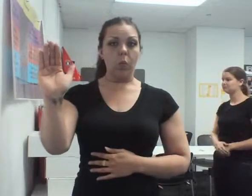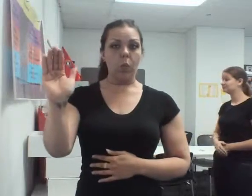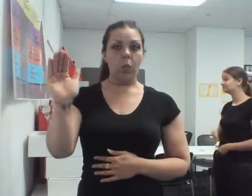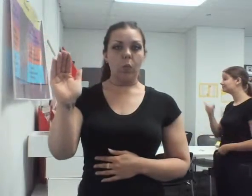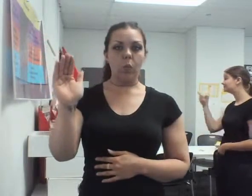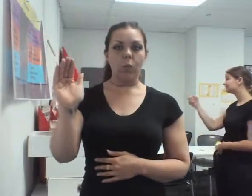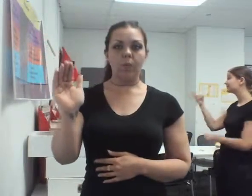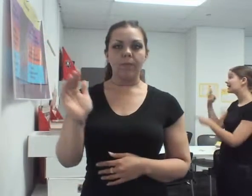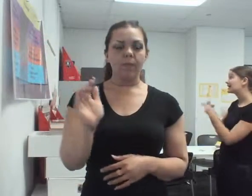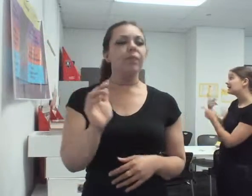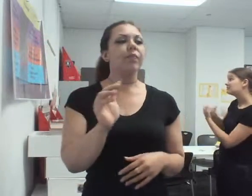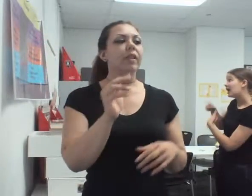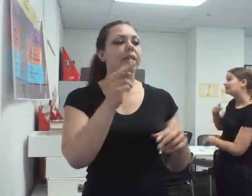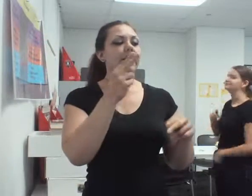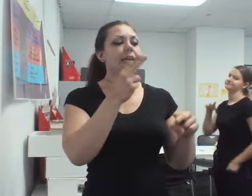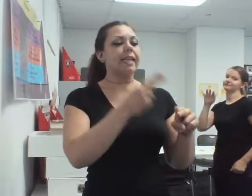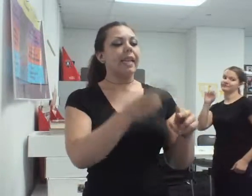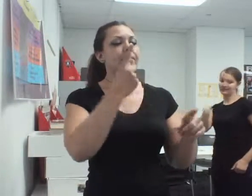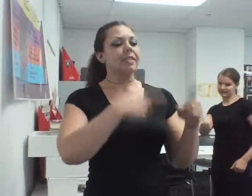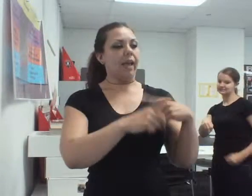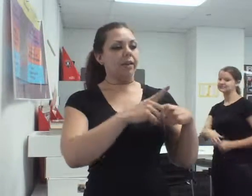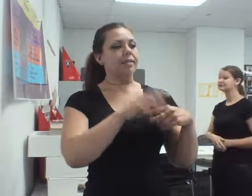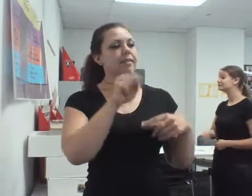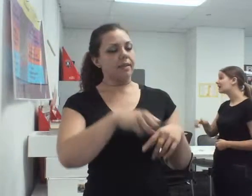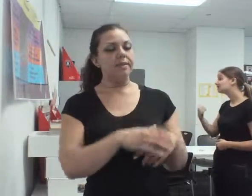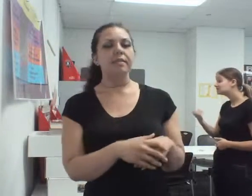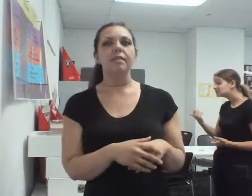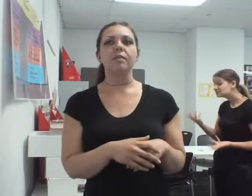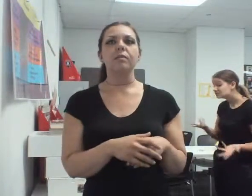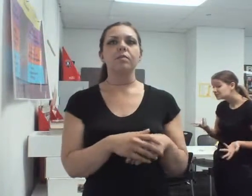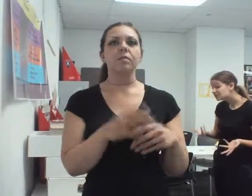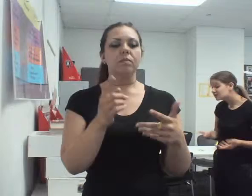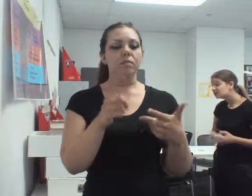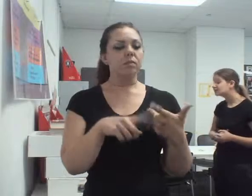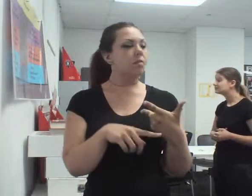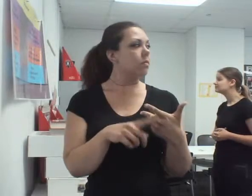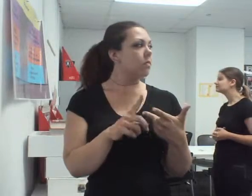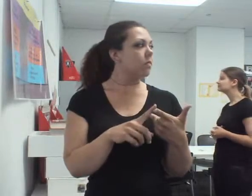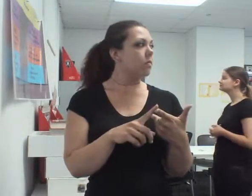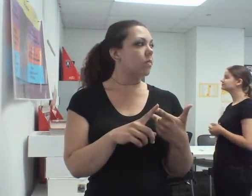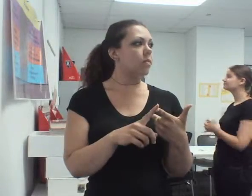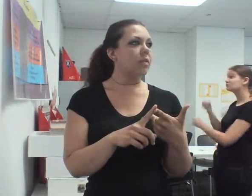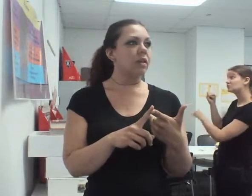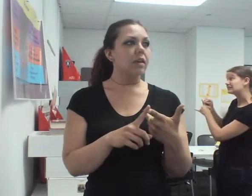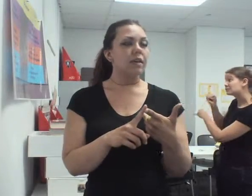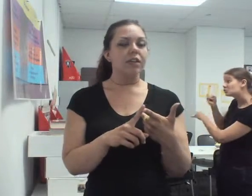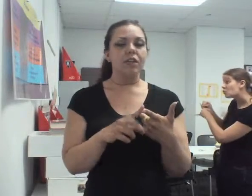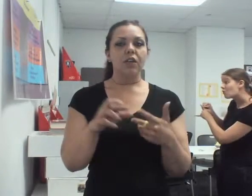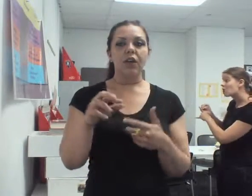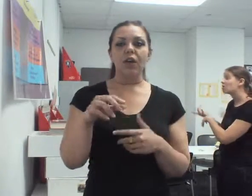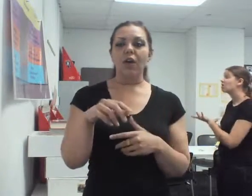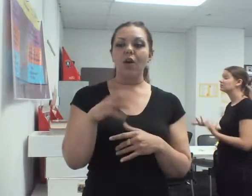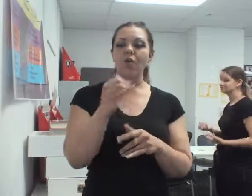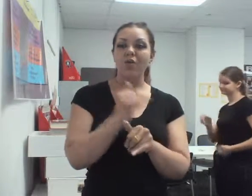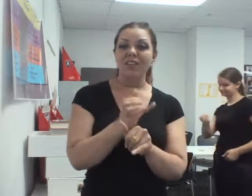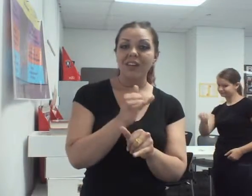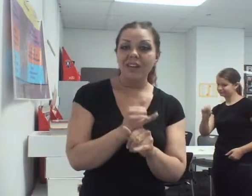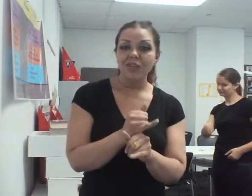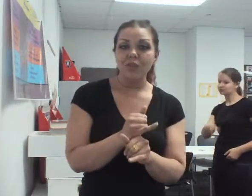Same time. Absolutely. What else? Residential school. Right. And you're never going to say